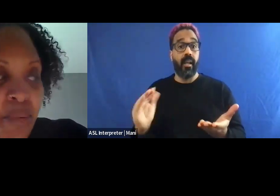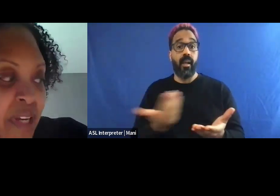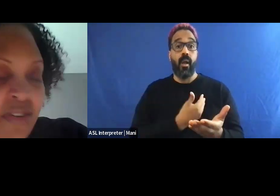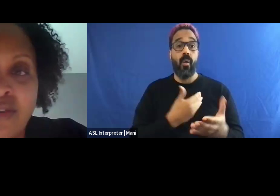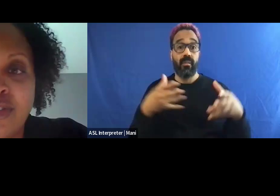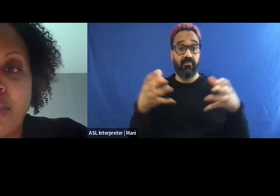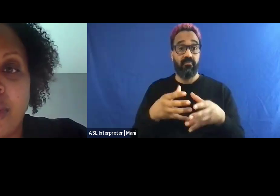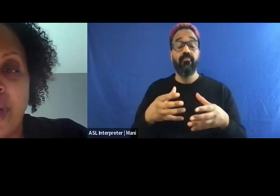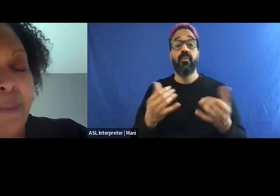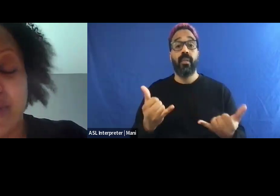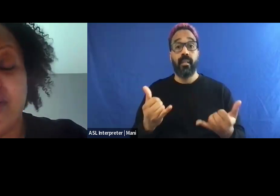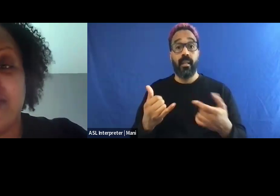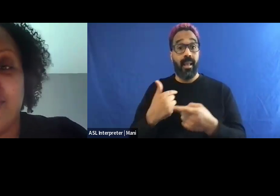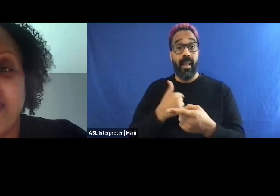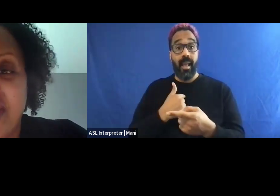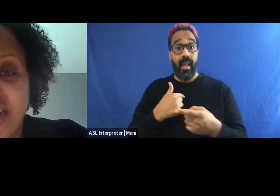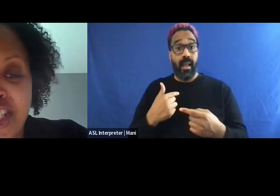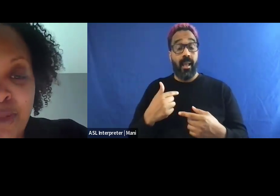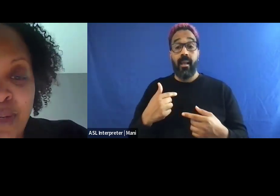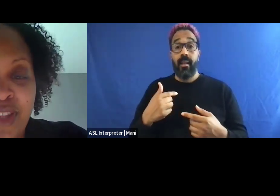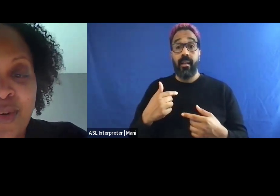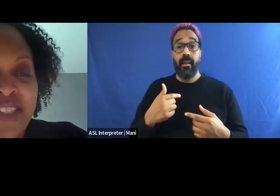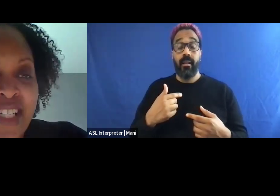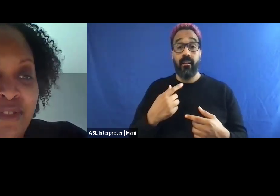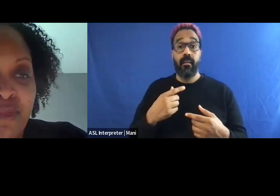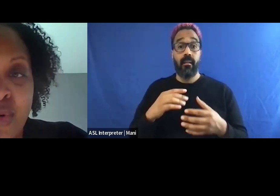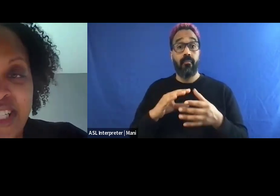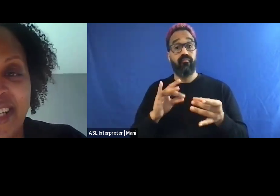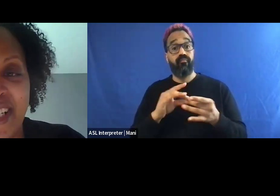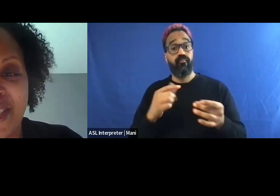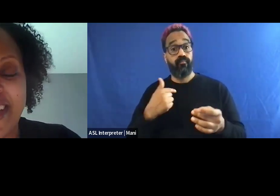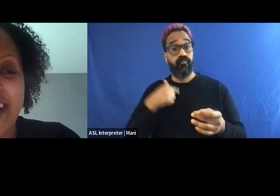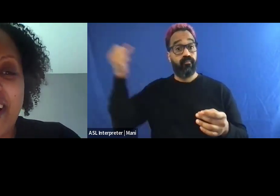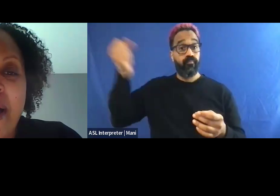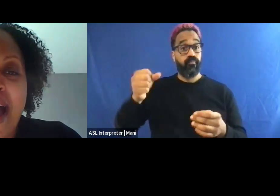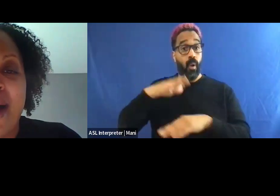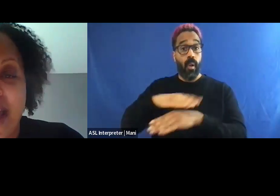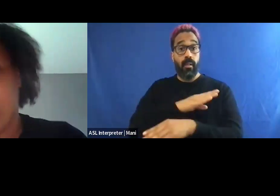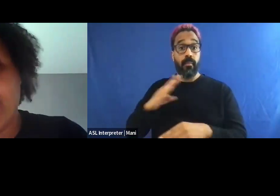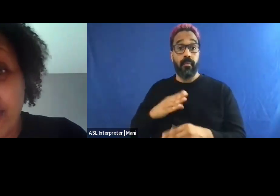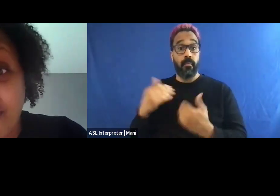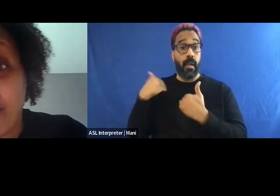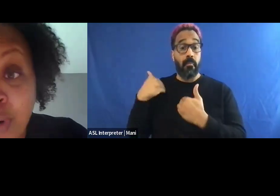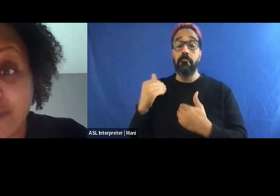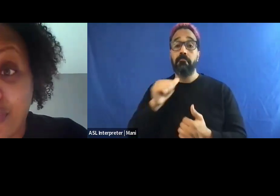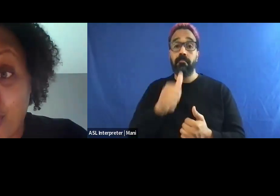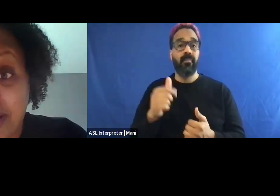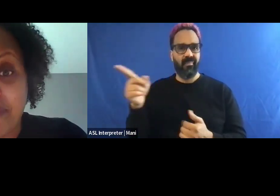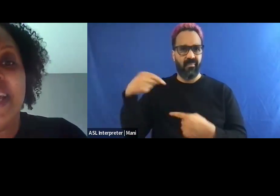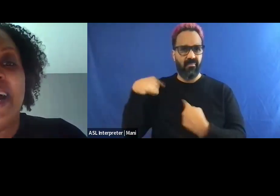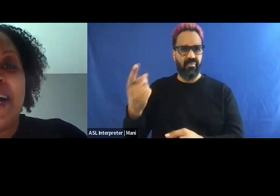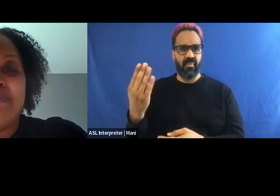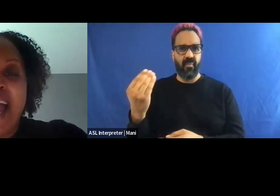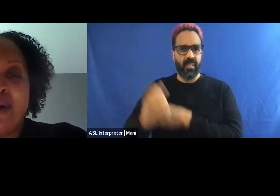responsibility for bringing her onto the board, bringing her into the organization, because she's been with the organization for 14 years. And I've only been on the board for